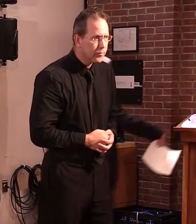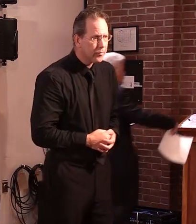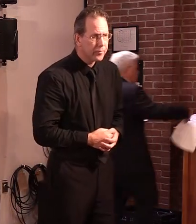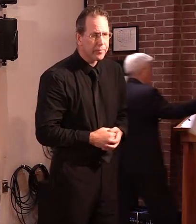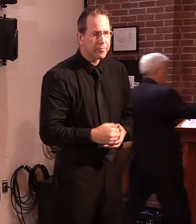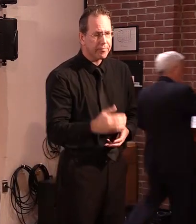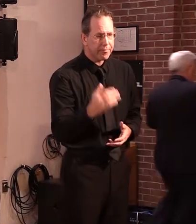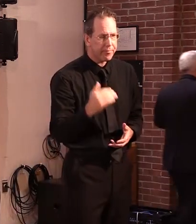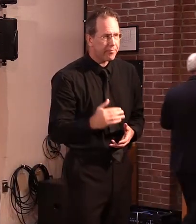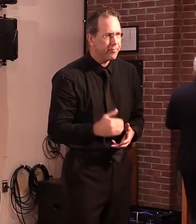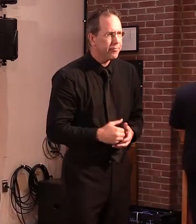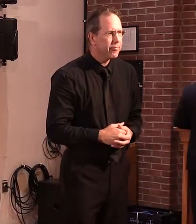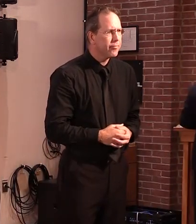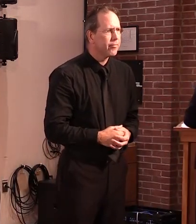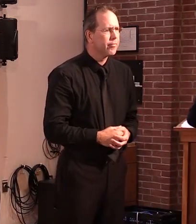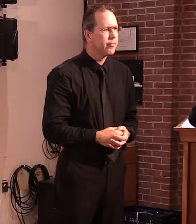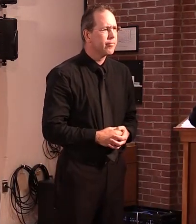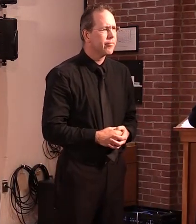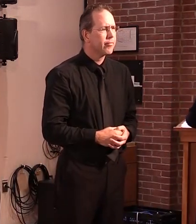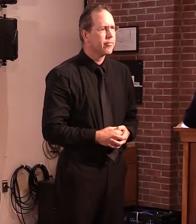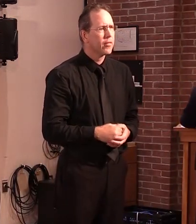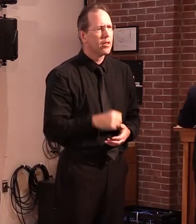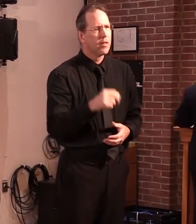Tom VT Digger.